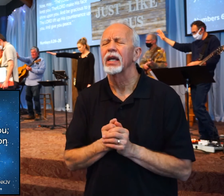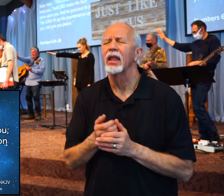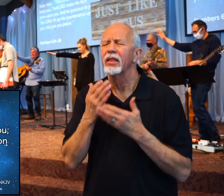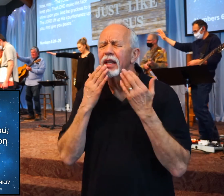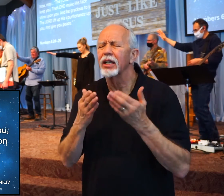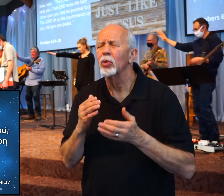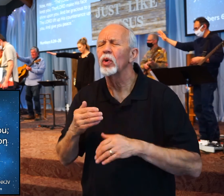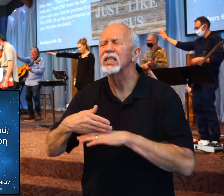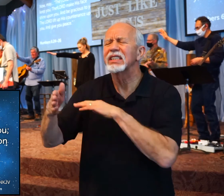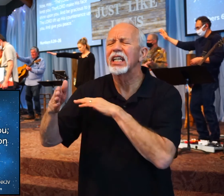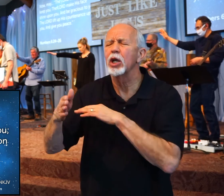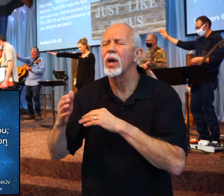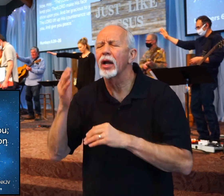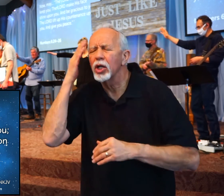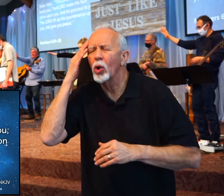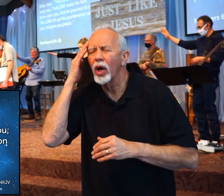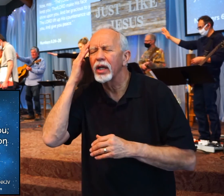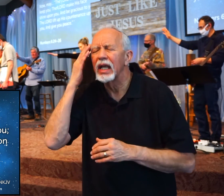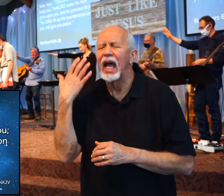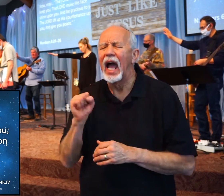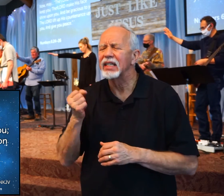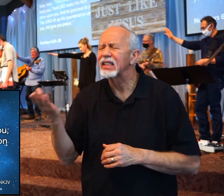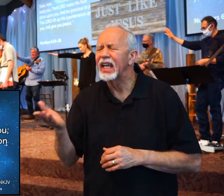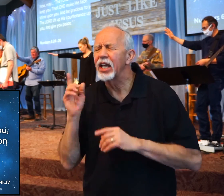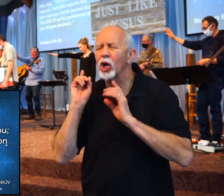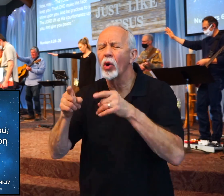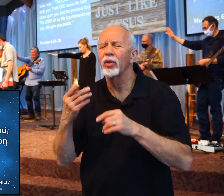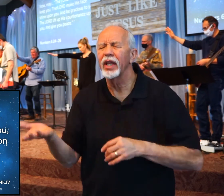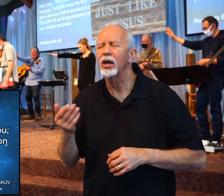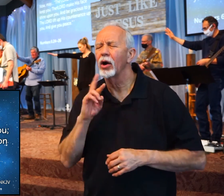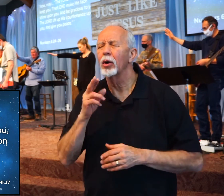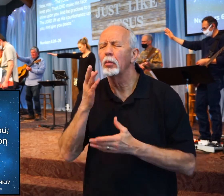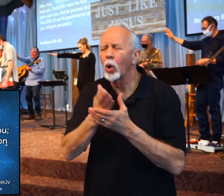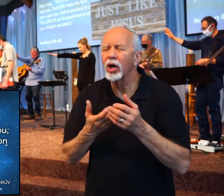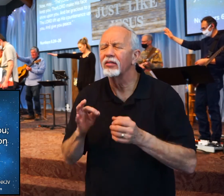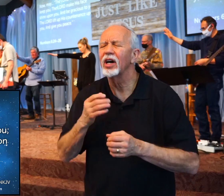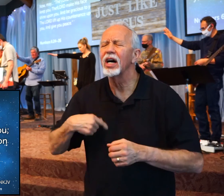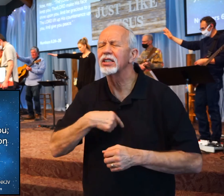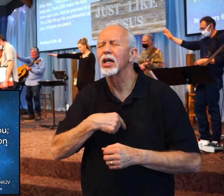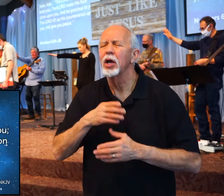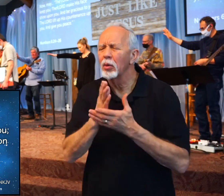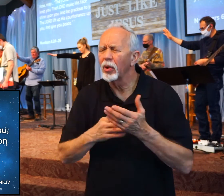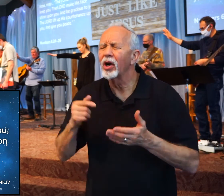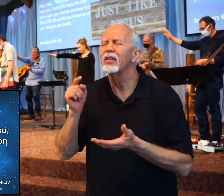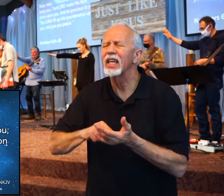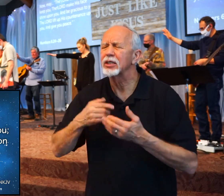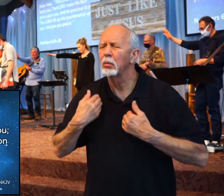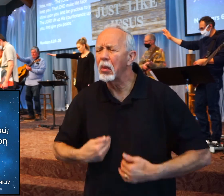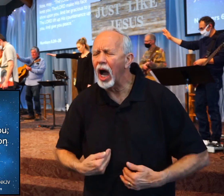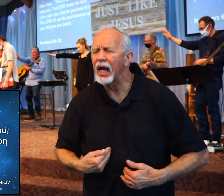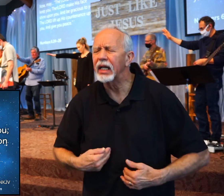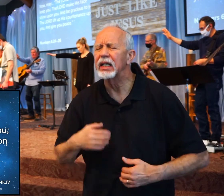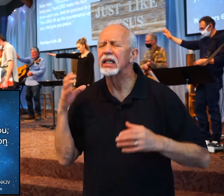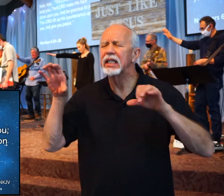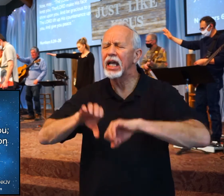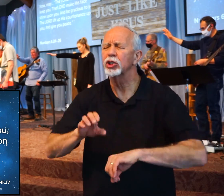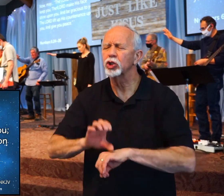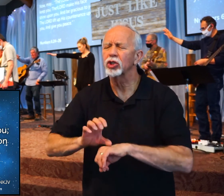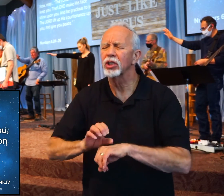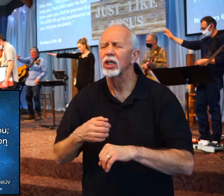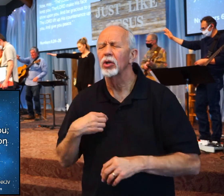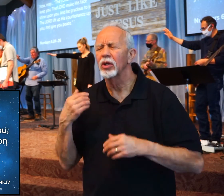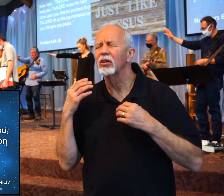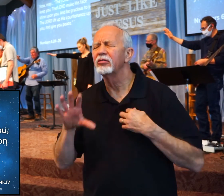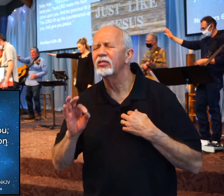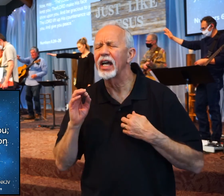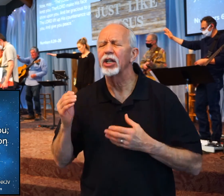them out knowing that as they go, that they are part of us. They are part of this body at Canyons Church. And so they're going to go to a new